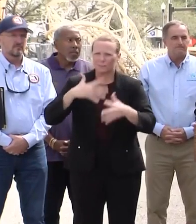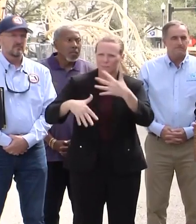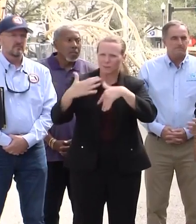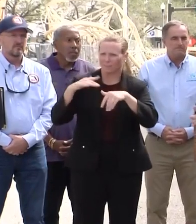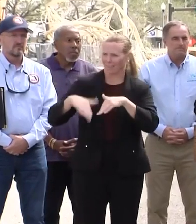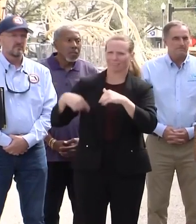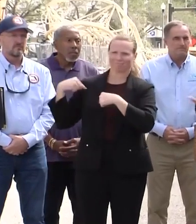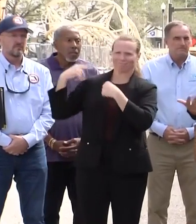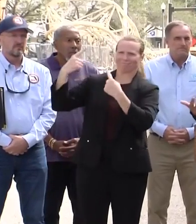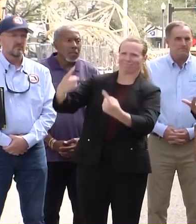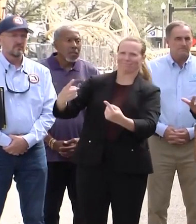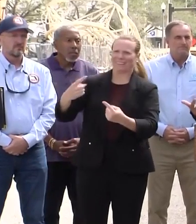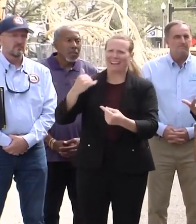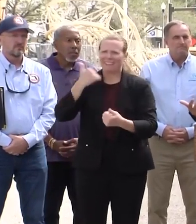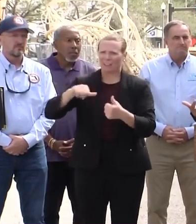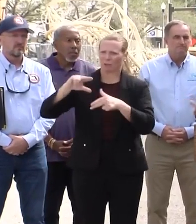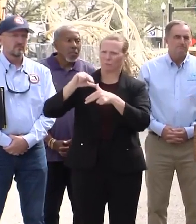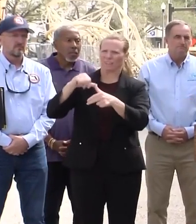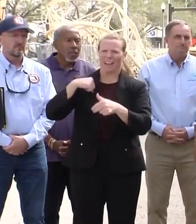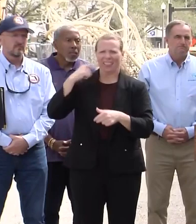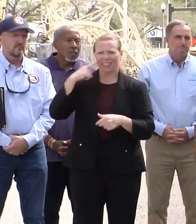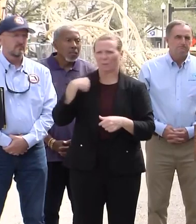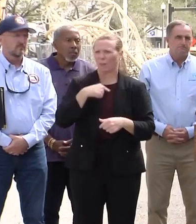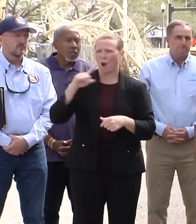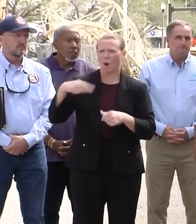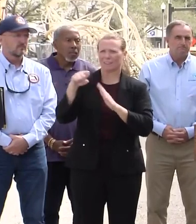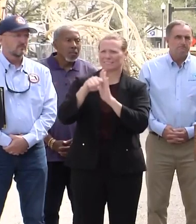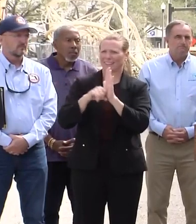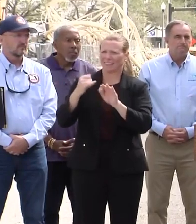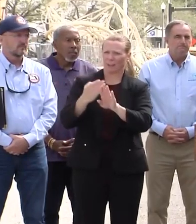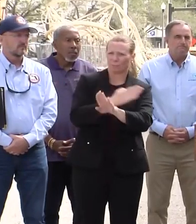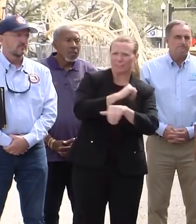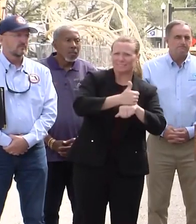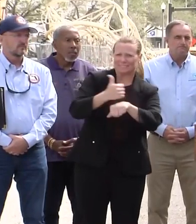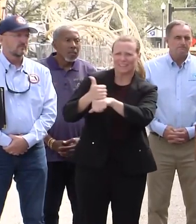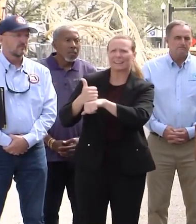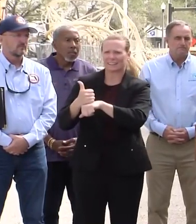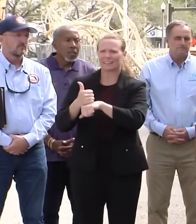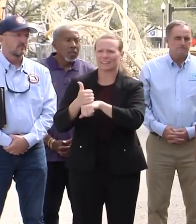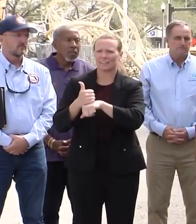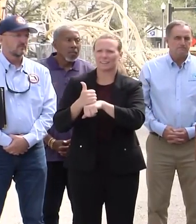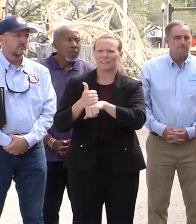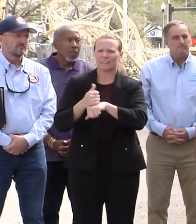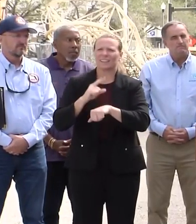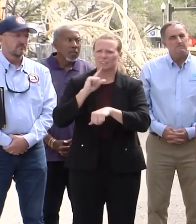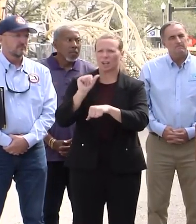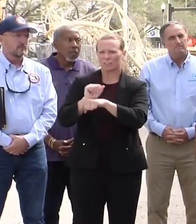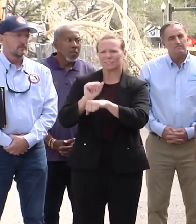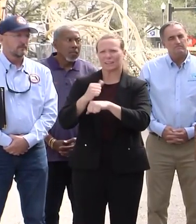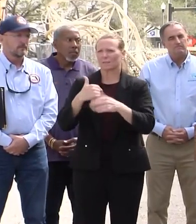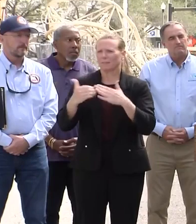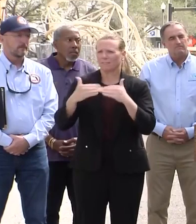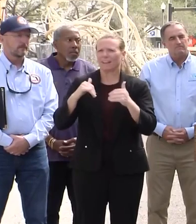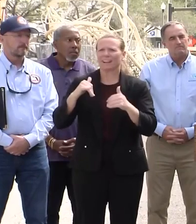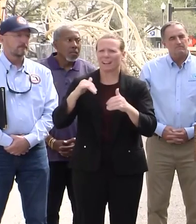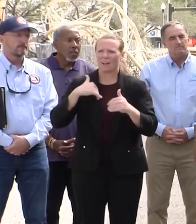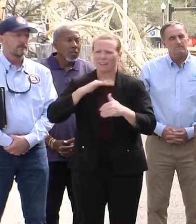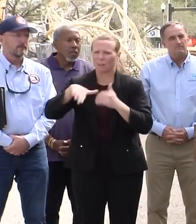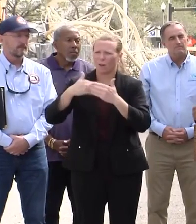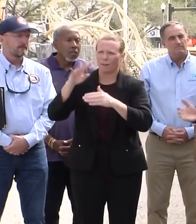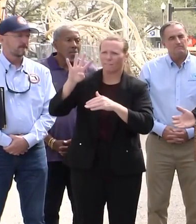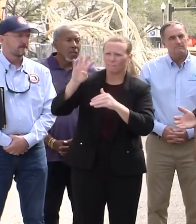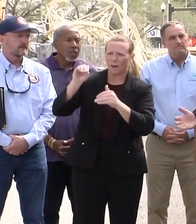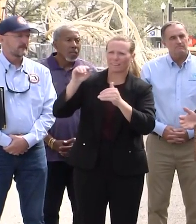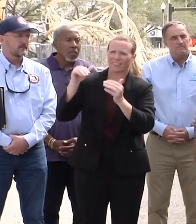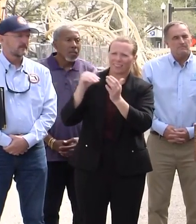any hurricane response, because I think we're the only state that pre-stages. But certainly that, I mean, even Ian, we had over 40,000. That was a